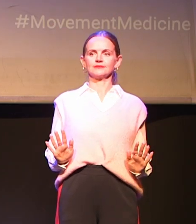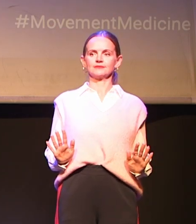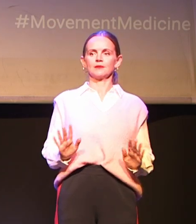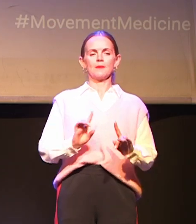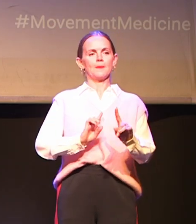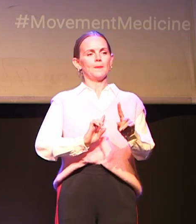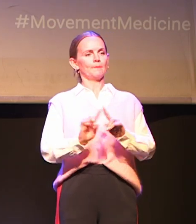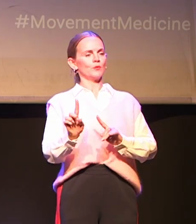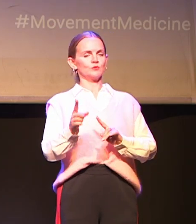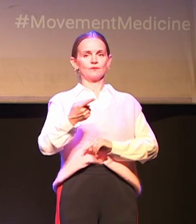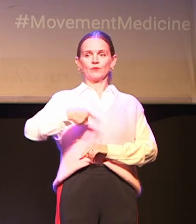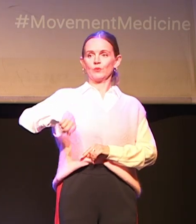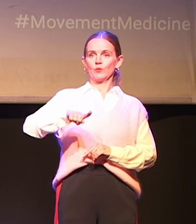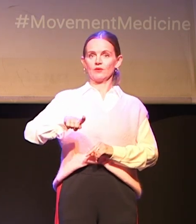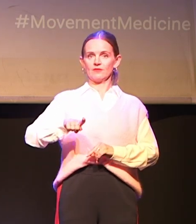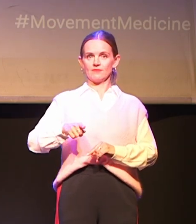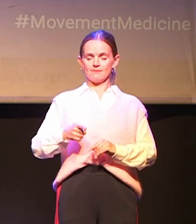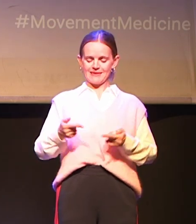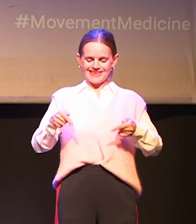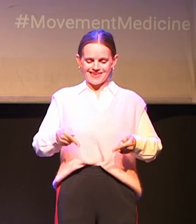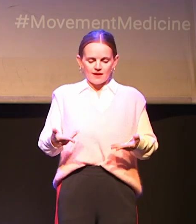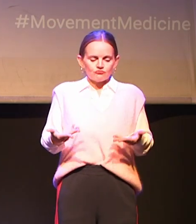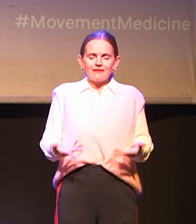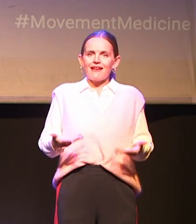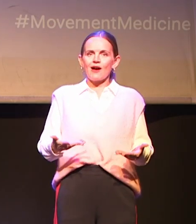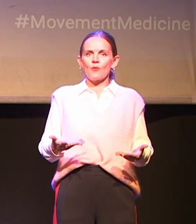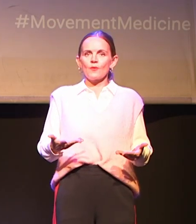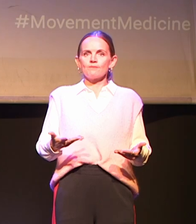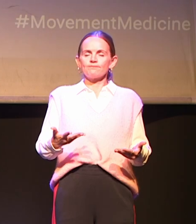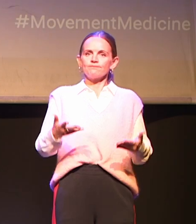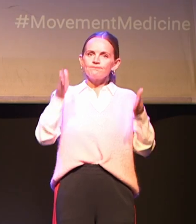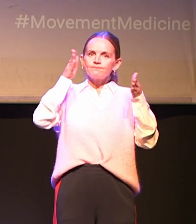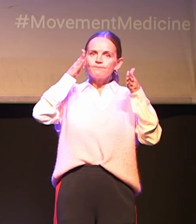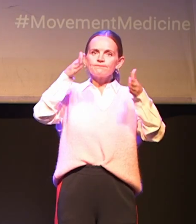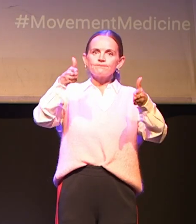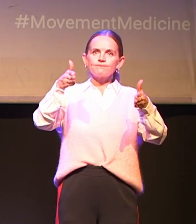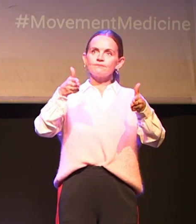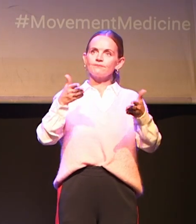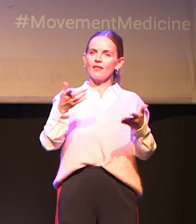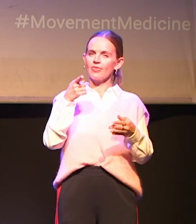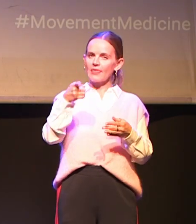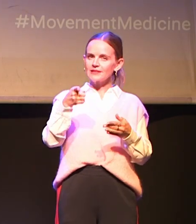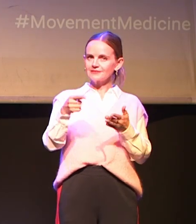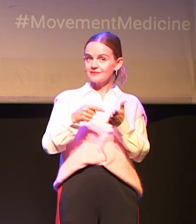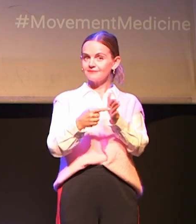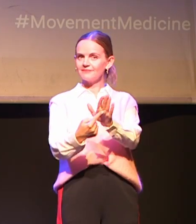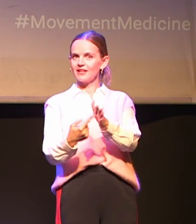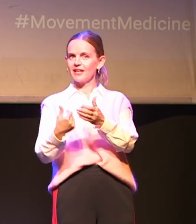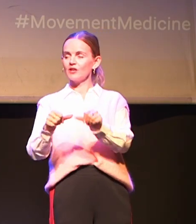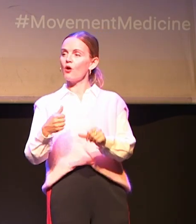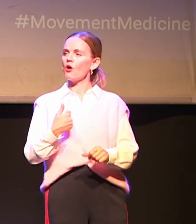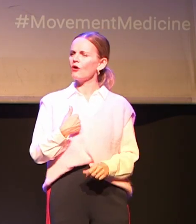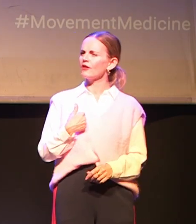Most of you being in this moment. That's an indicator of healing. Can most of me be here? Or am I hanging